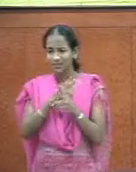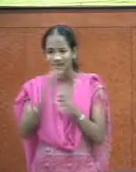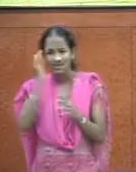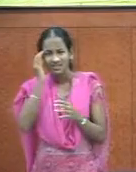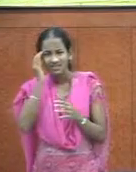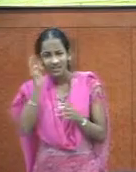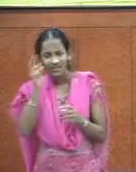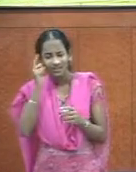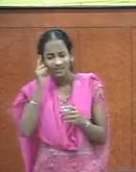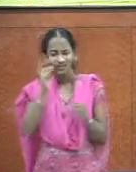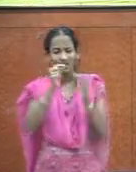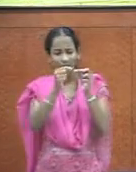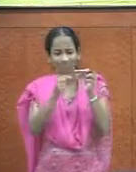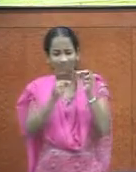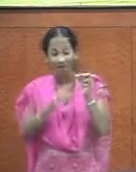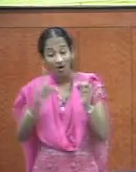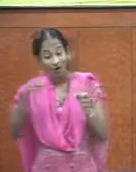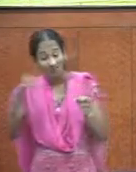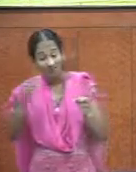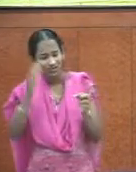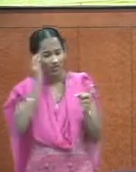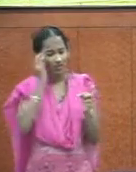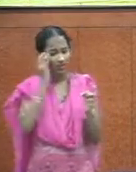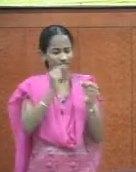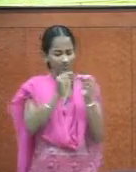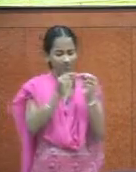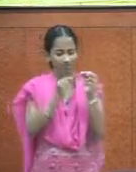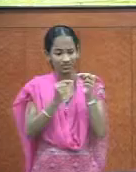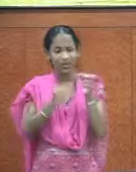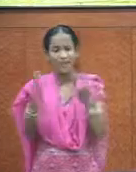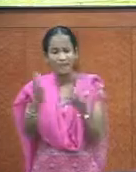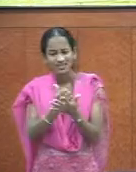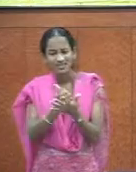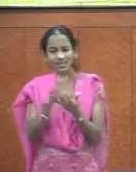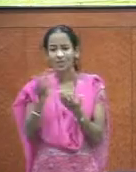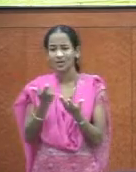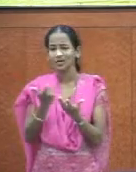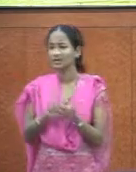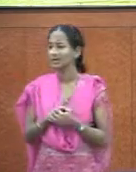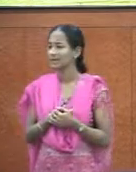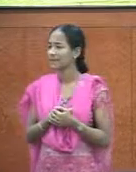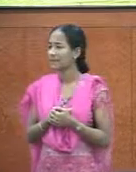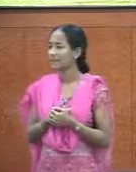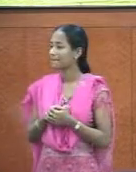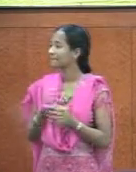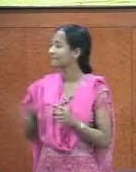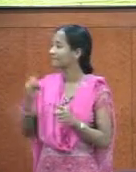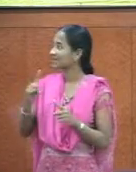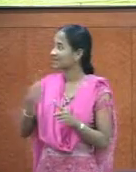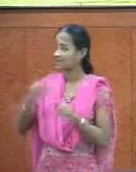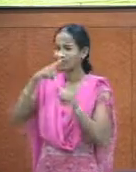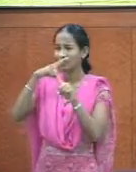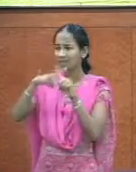understanding of that and keep monitoring of that, because we have right to information now, which is again a very